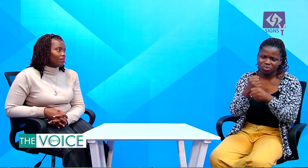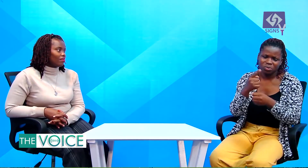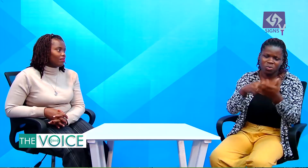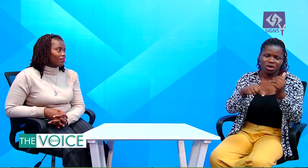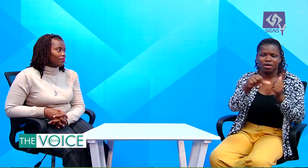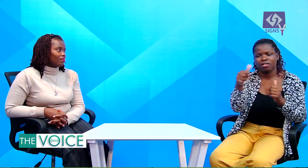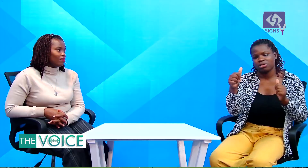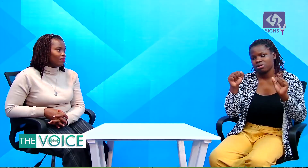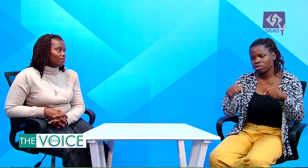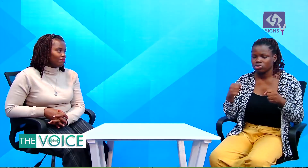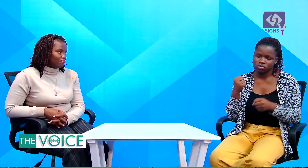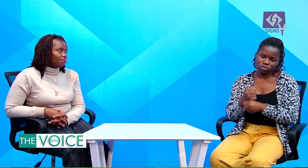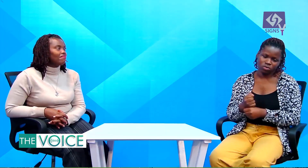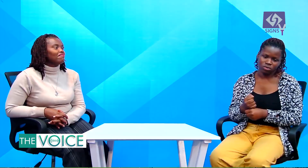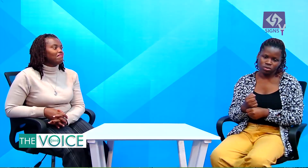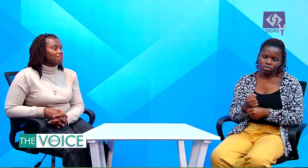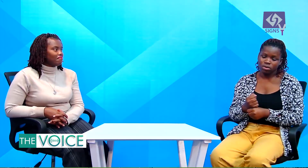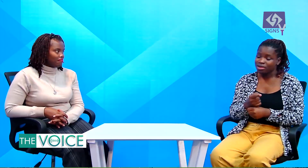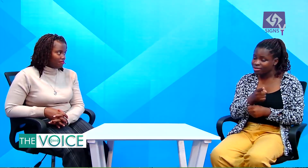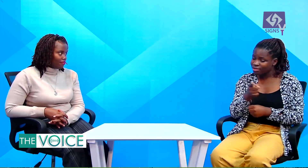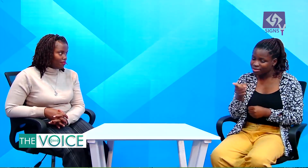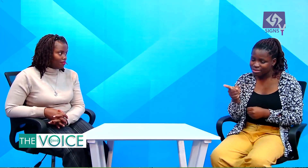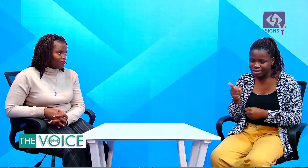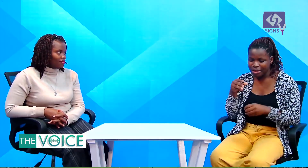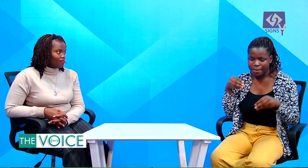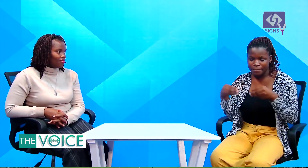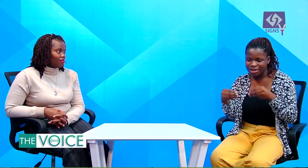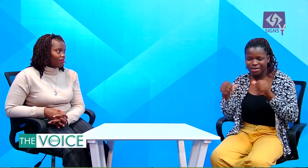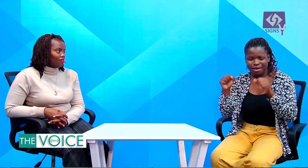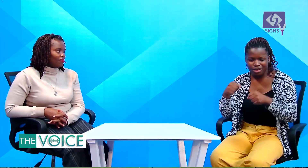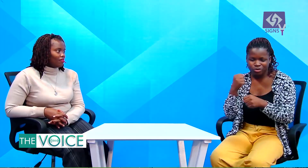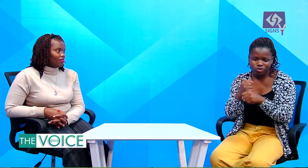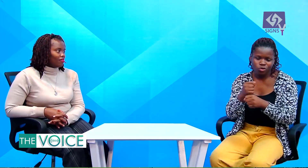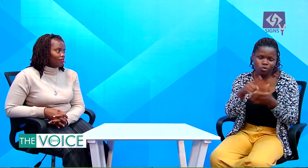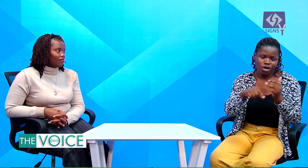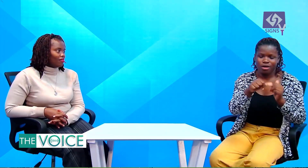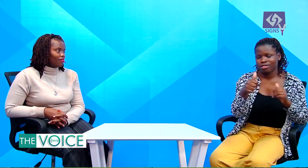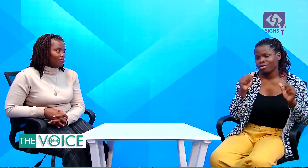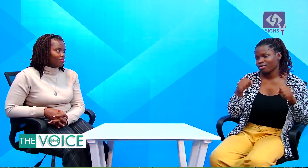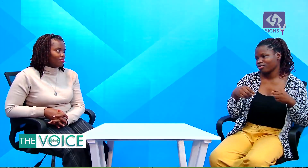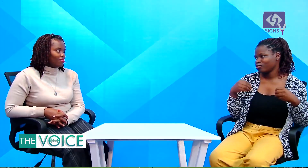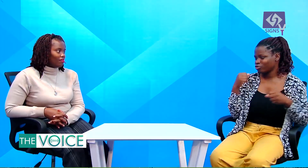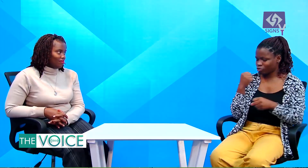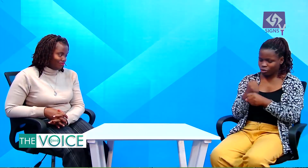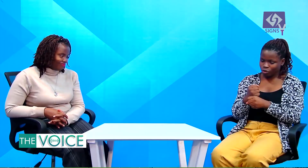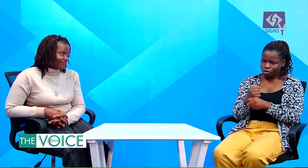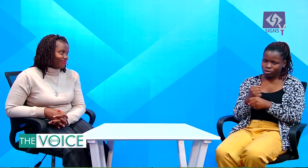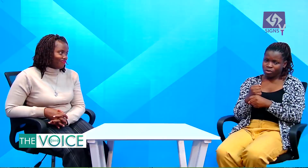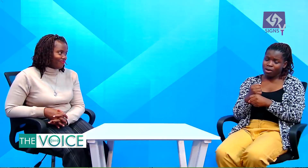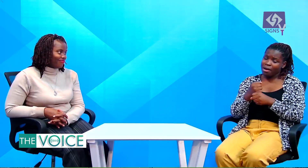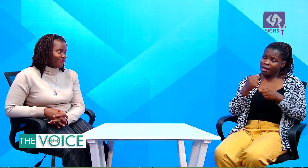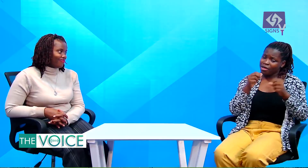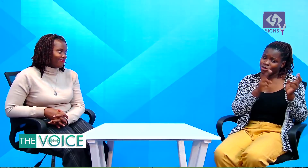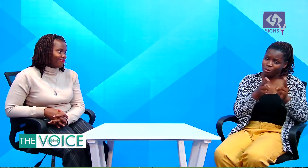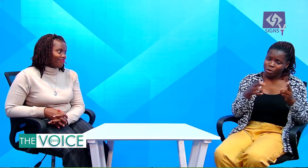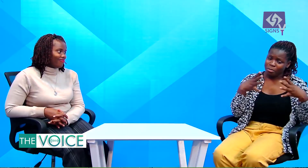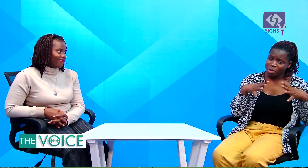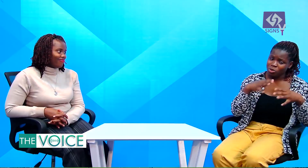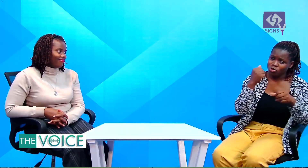education, to get what other people are getting easily. Because we have persons with disability. Persons with disability can do